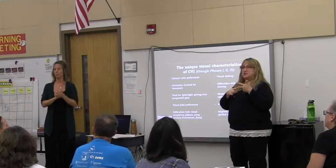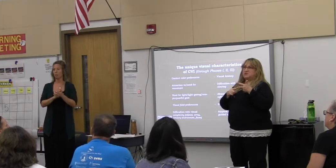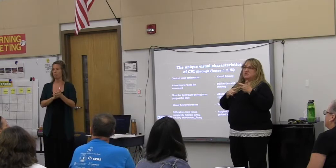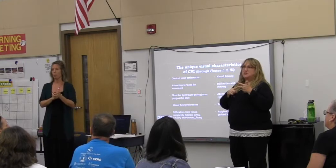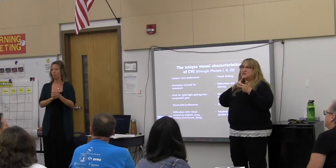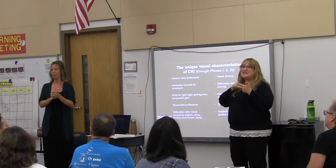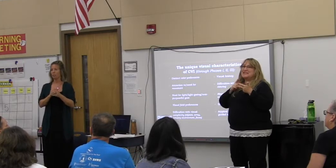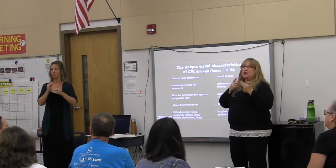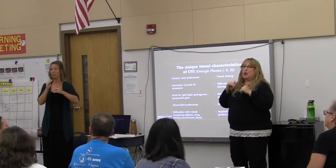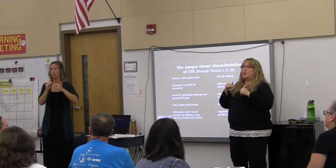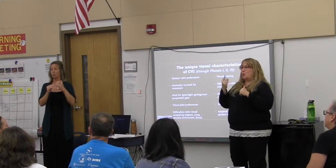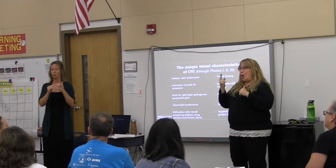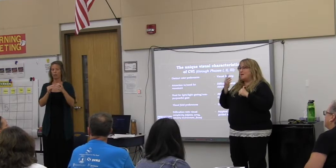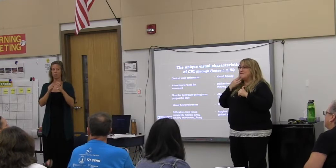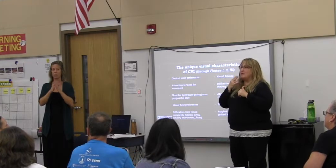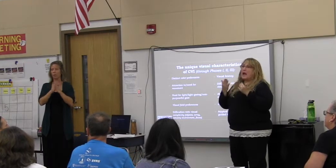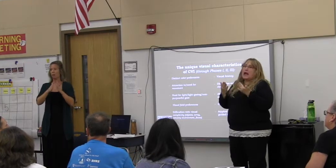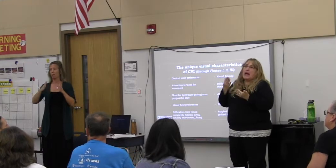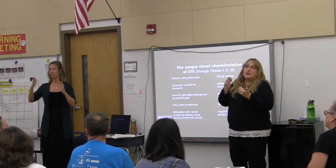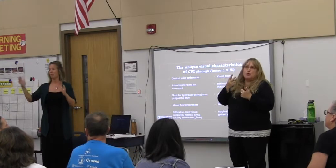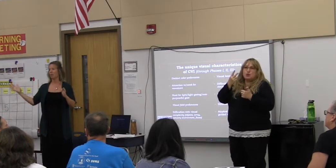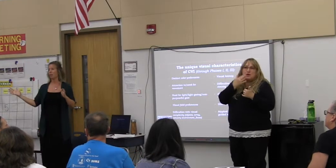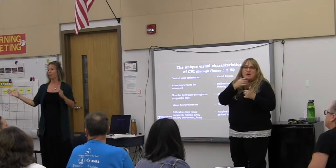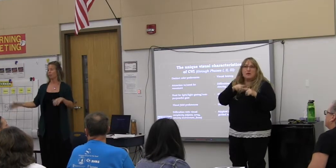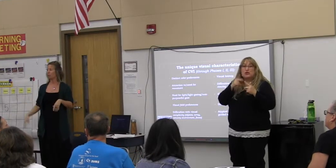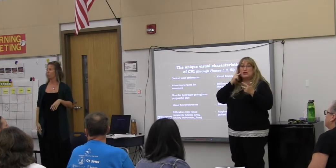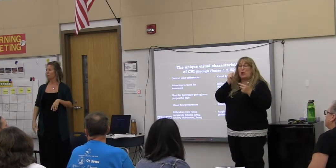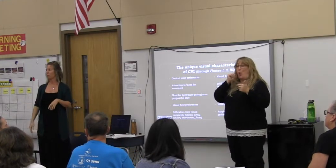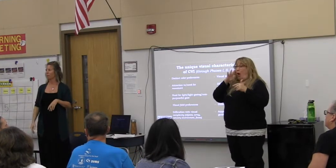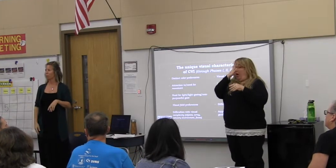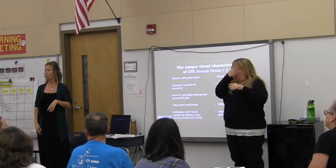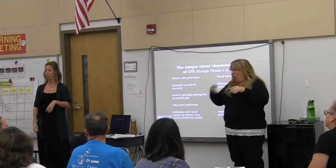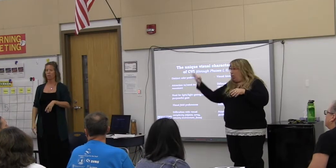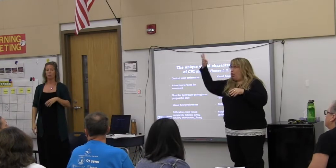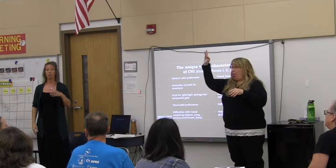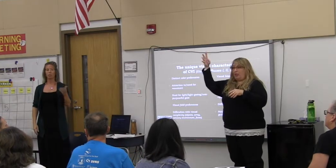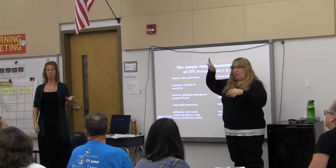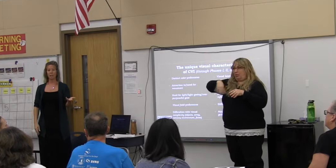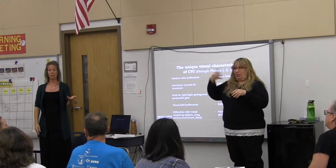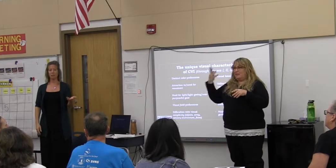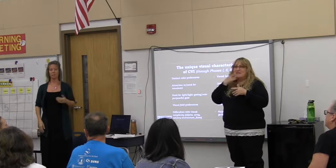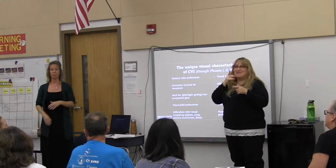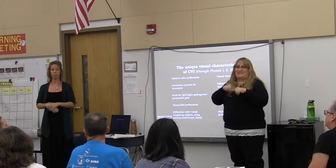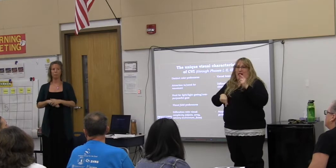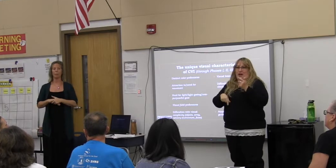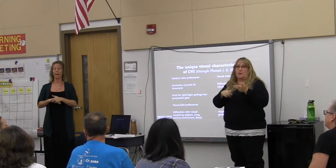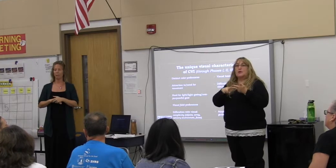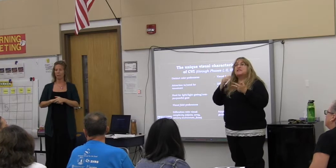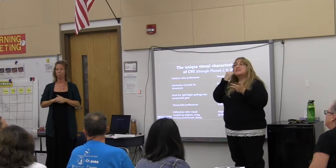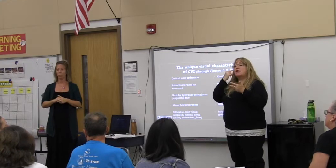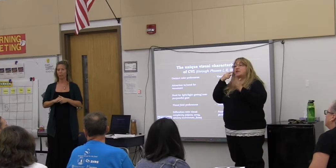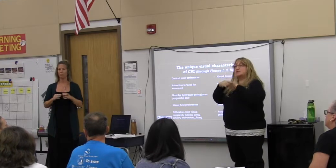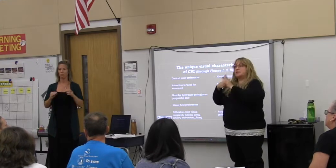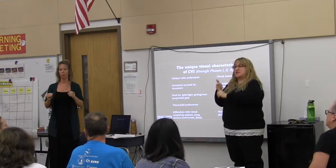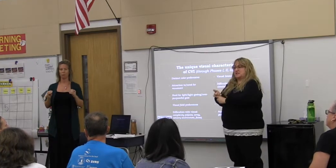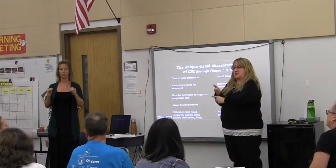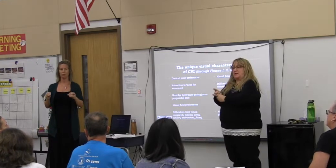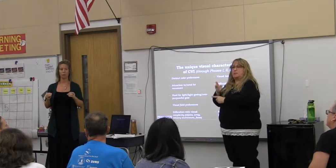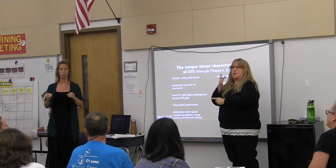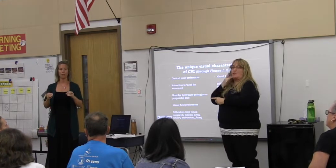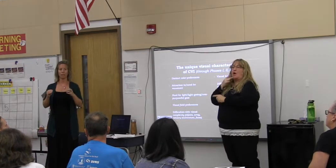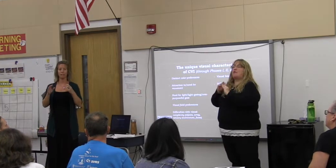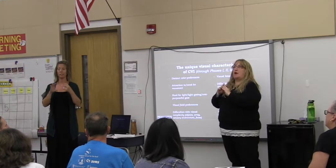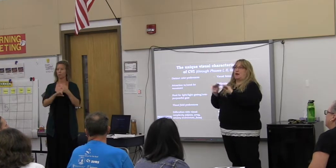only see maybe one color, maybe 2 colors, but to see all the colors you most likely won't. So Stan, for example, has a pretty